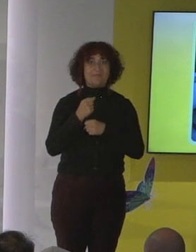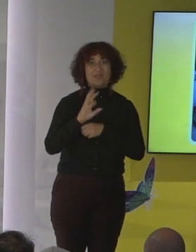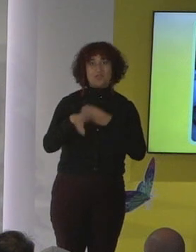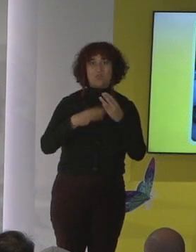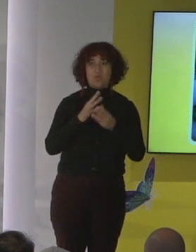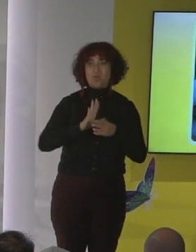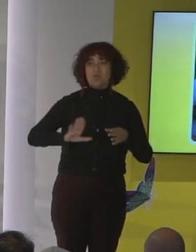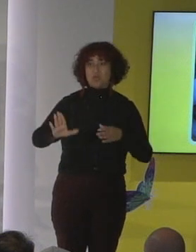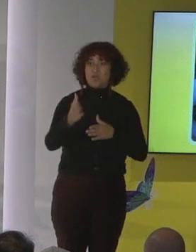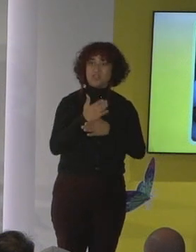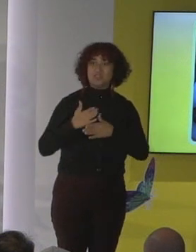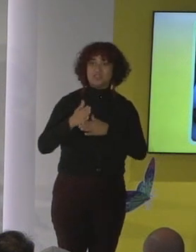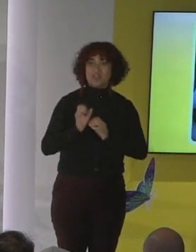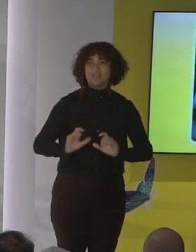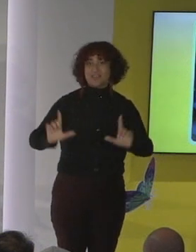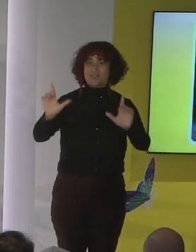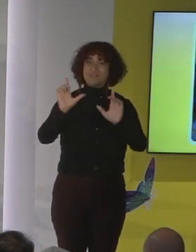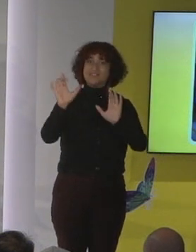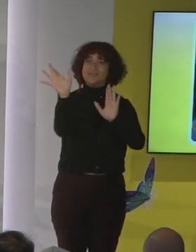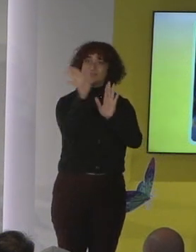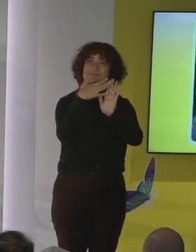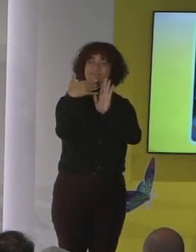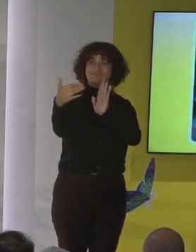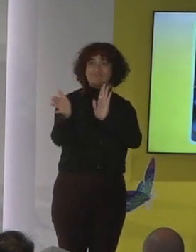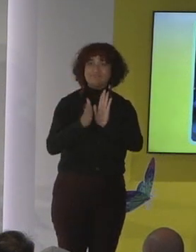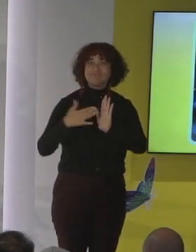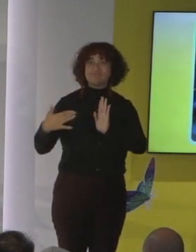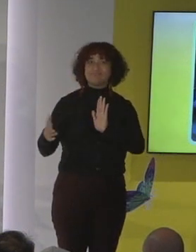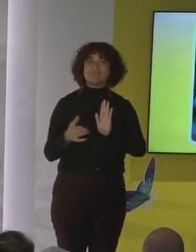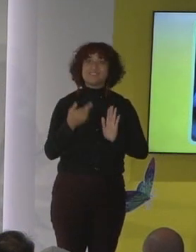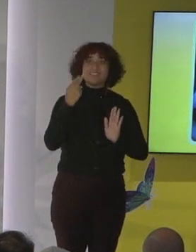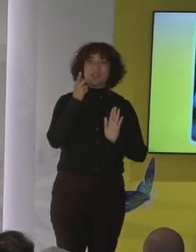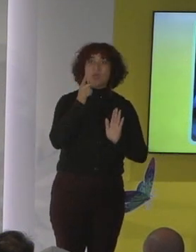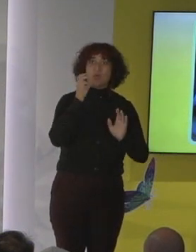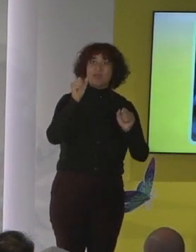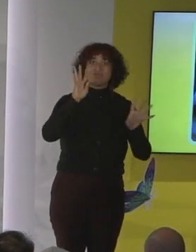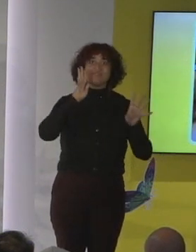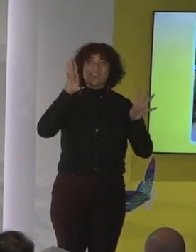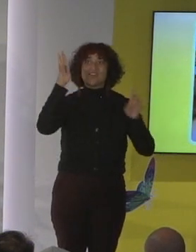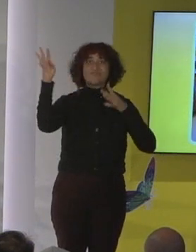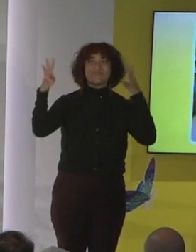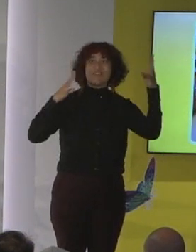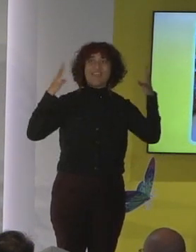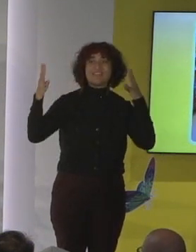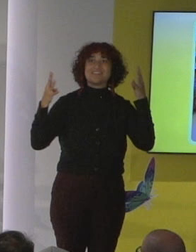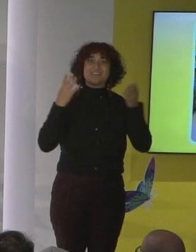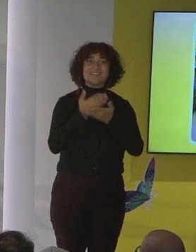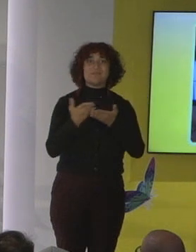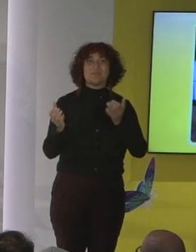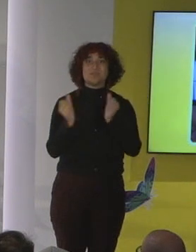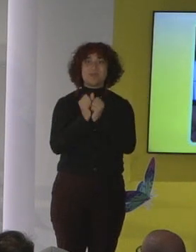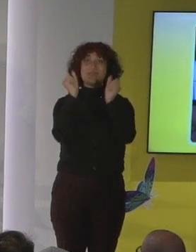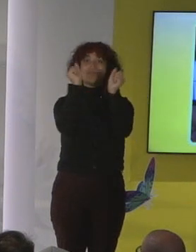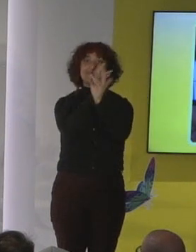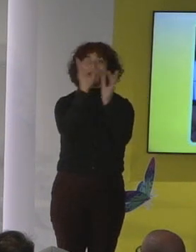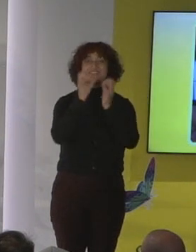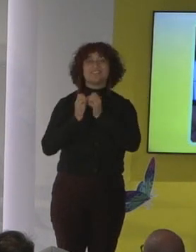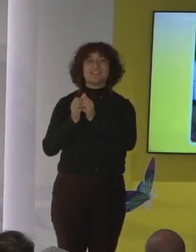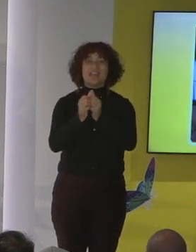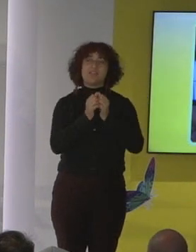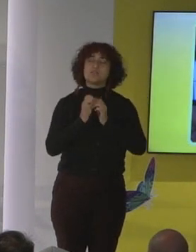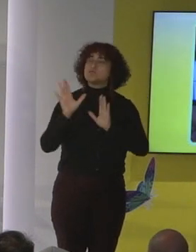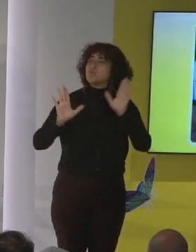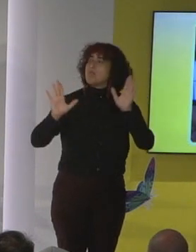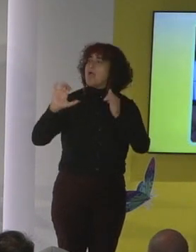shared canvas in finger paint, and you can see who can generate the craziest objects with Imagine together. Quick show of